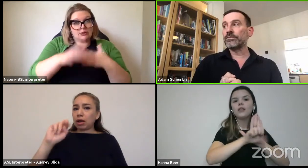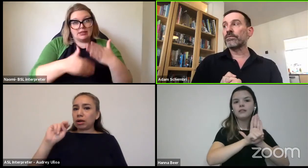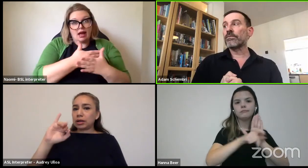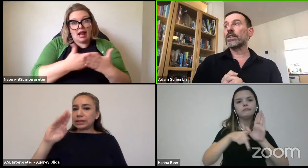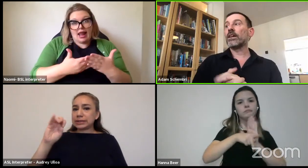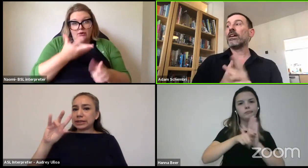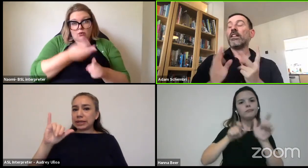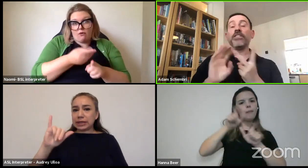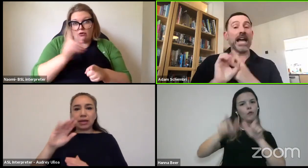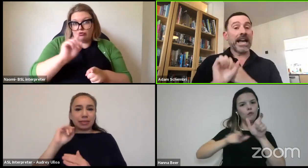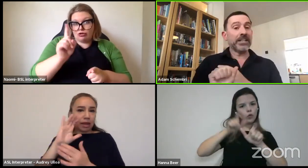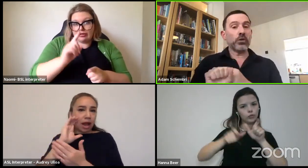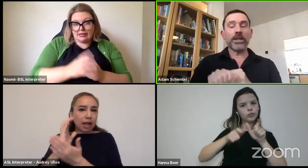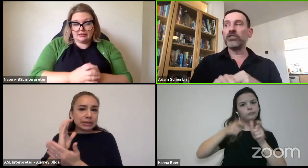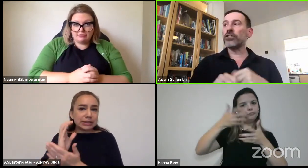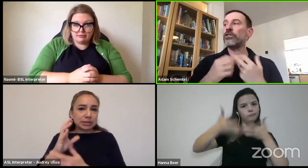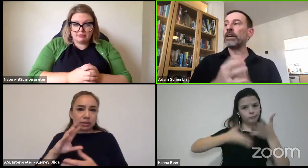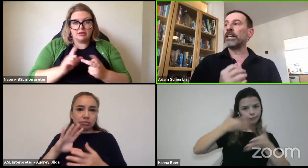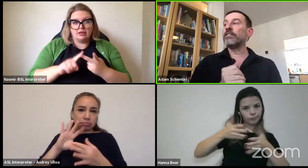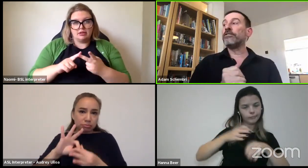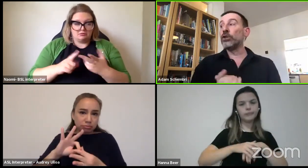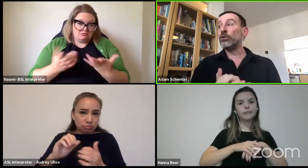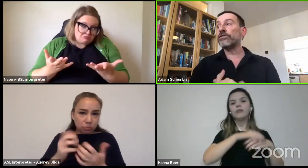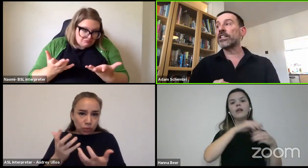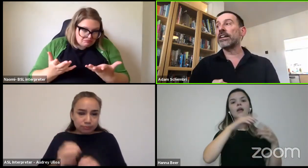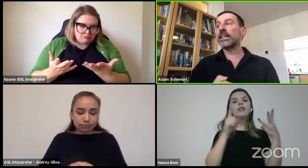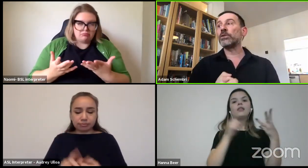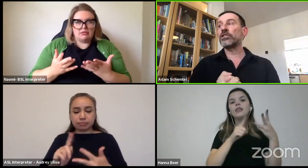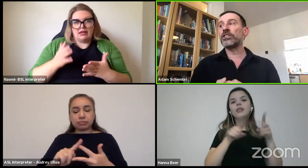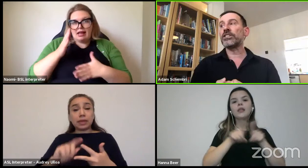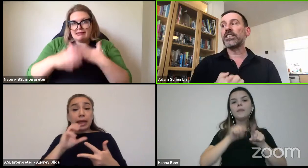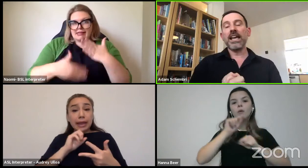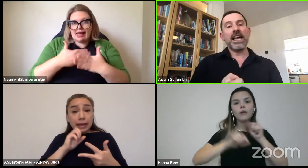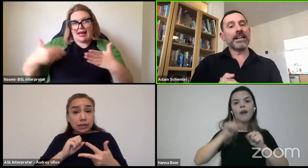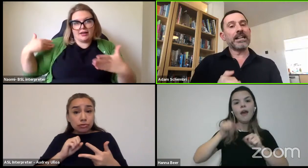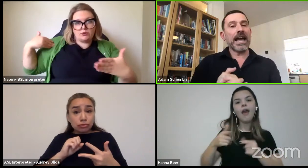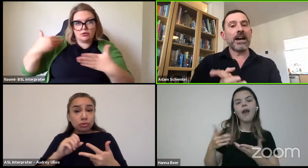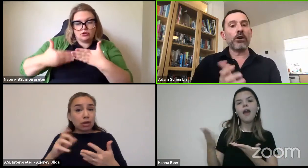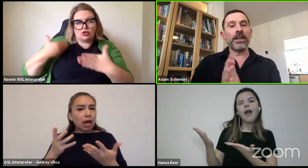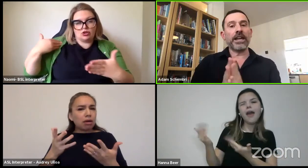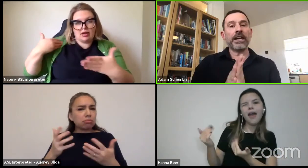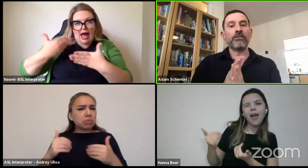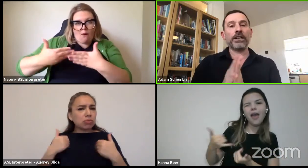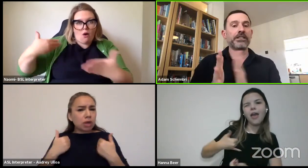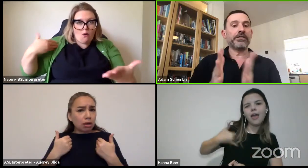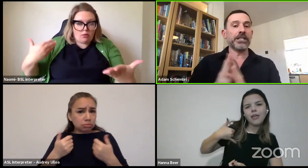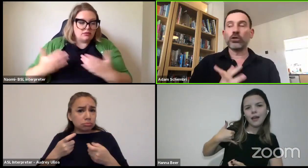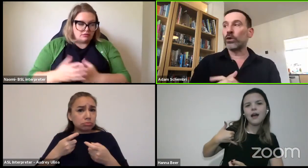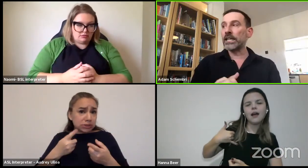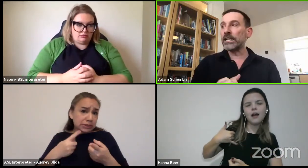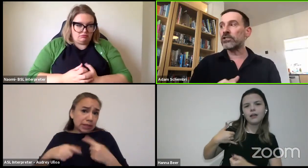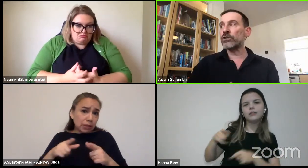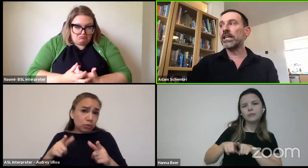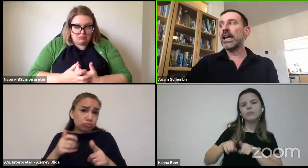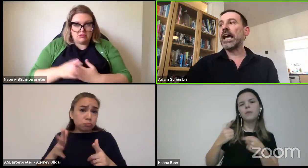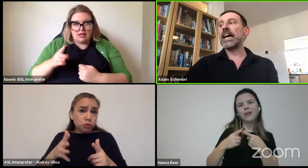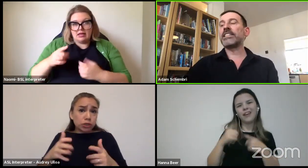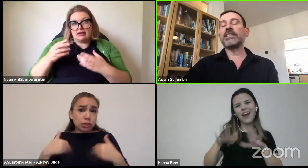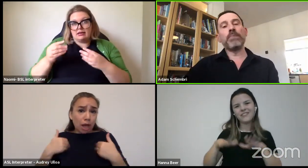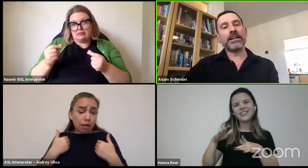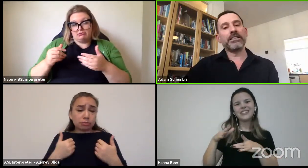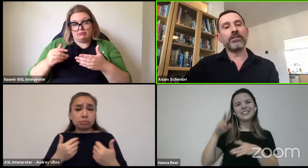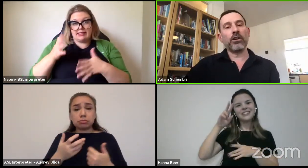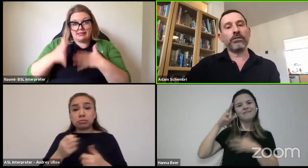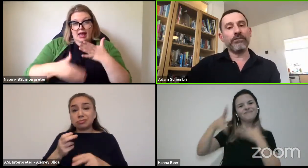morphology, the age question, the relative youth of sign languages, and how their relatively short history